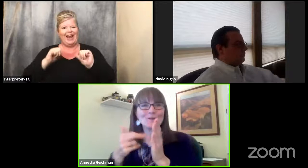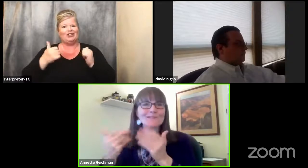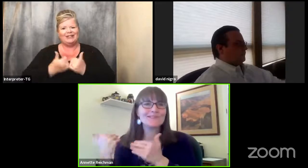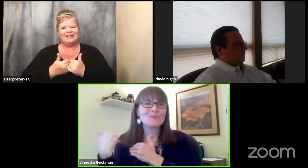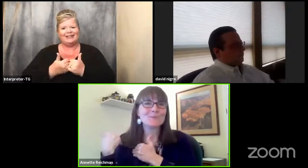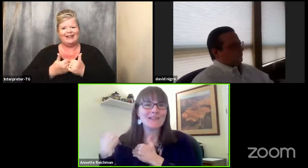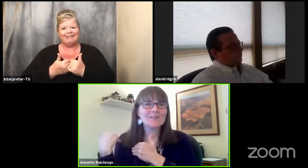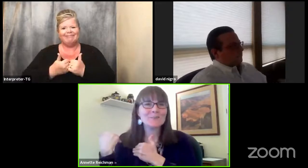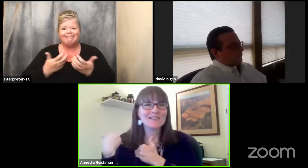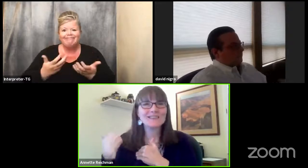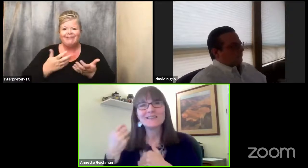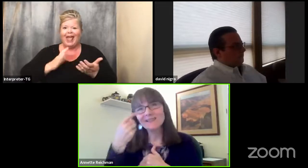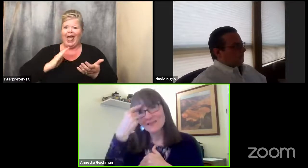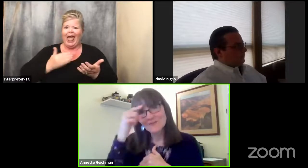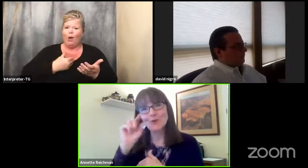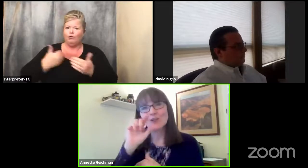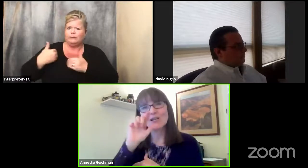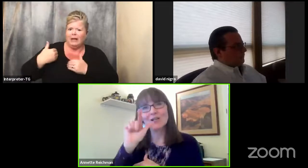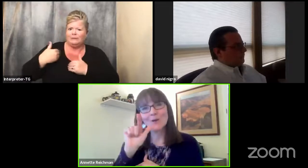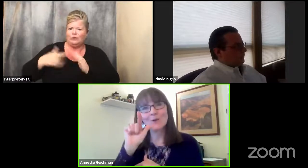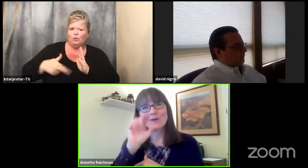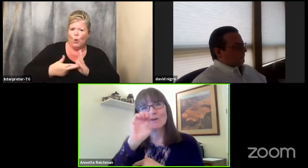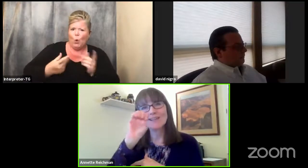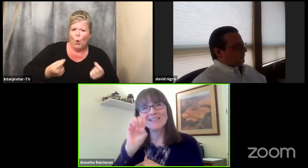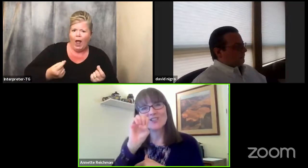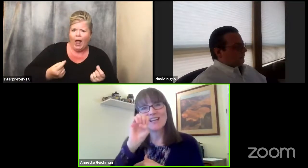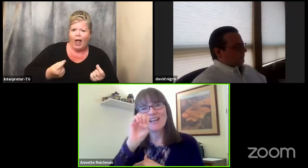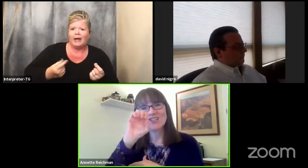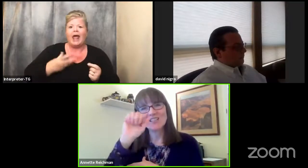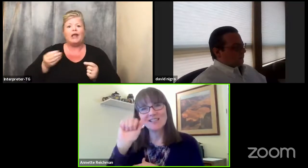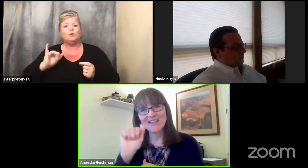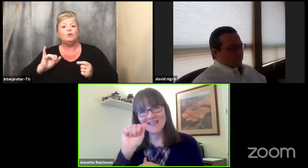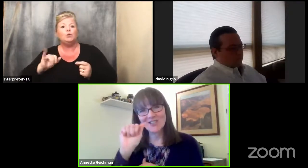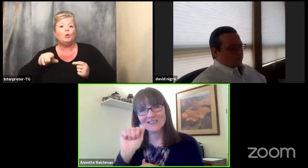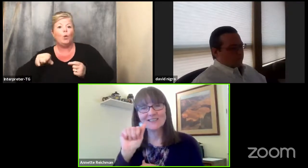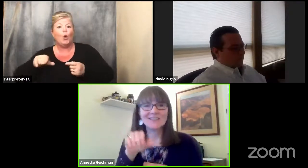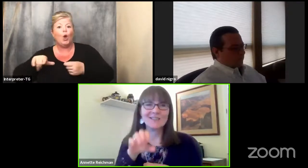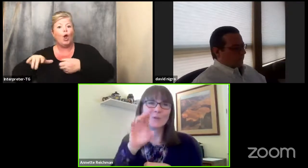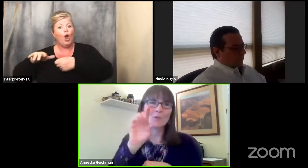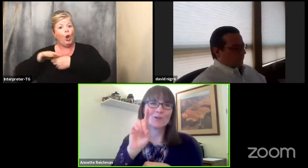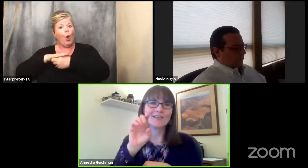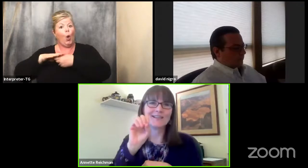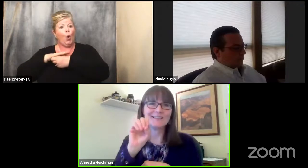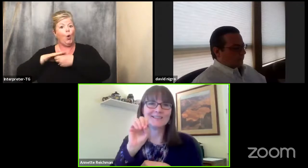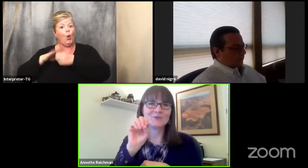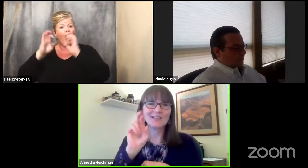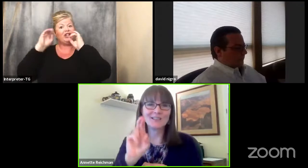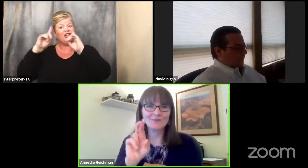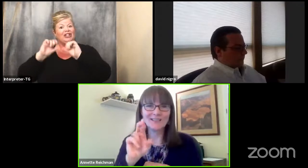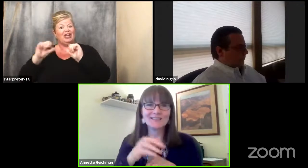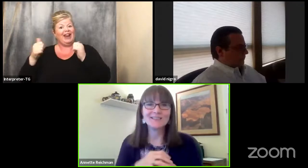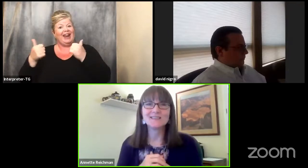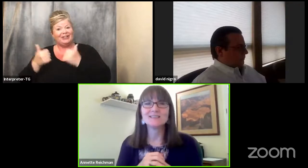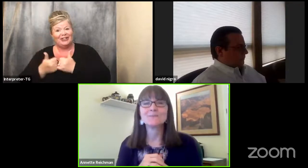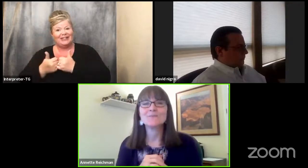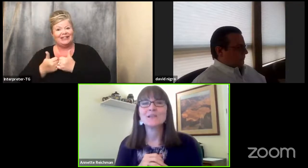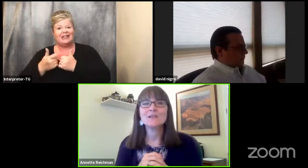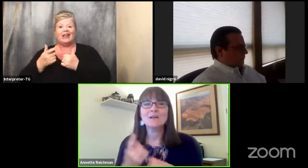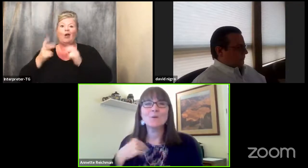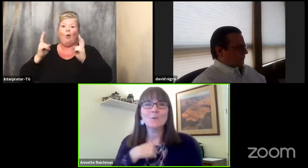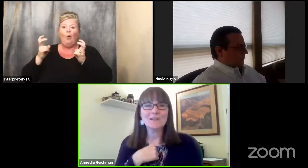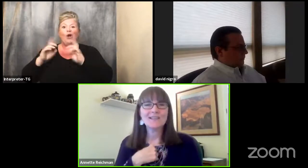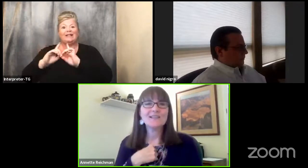and roles and responsibilities for a local education agency or a district of